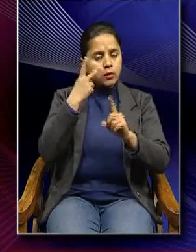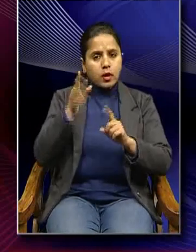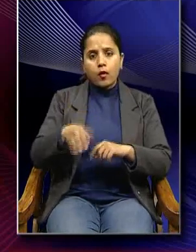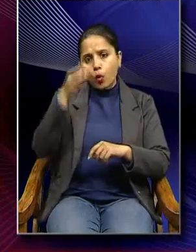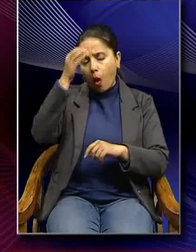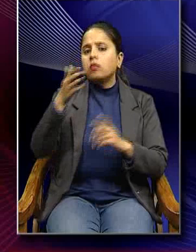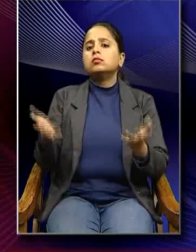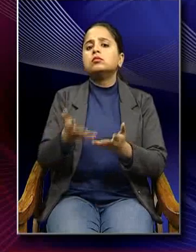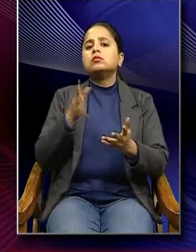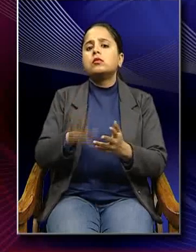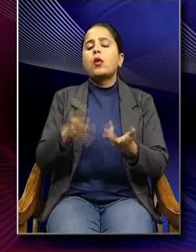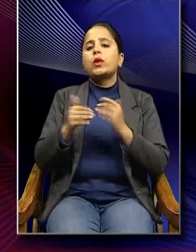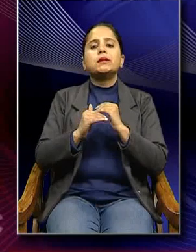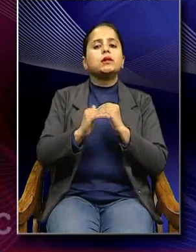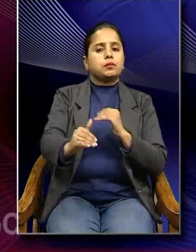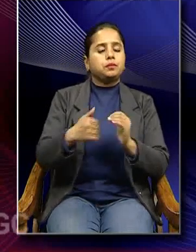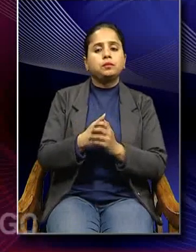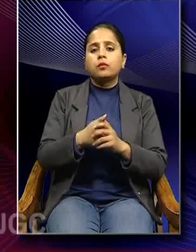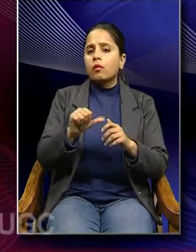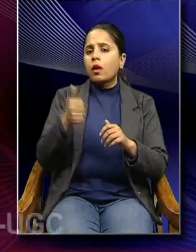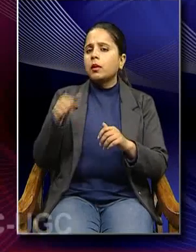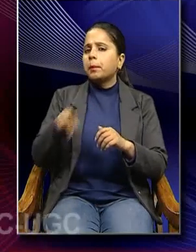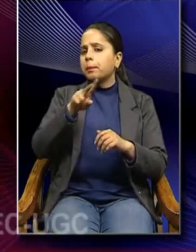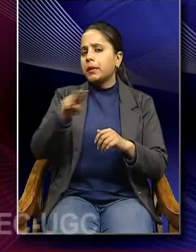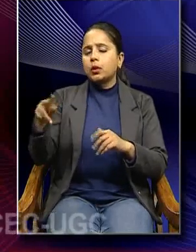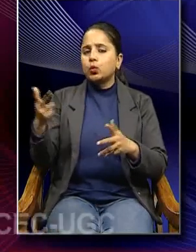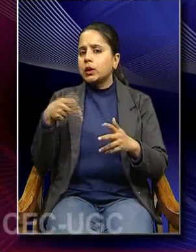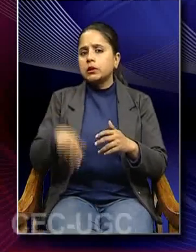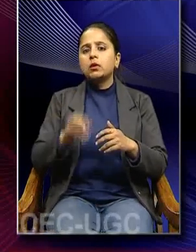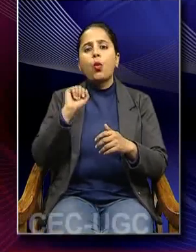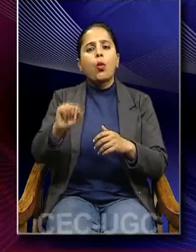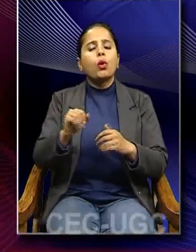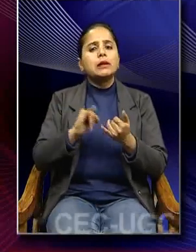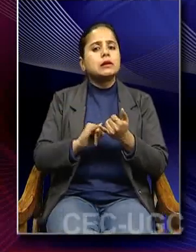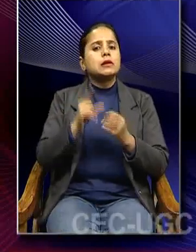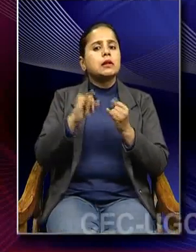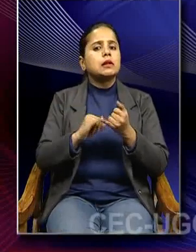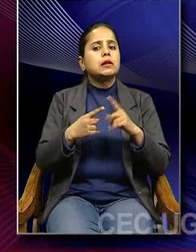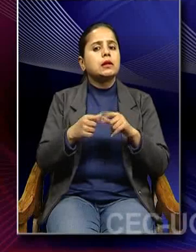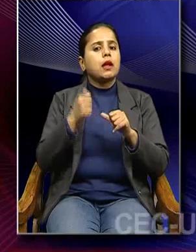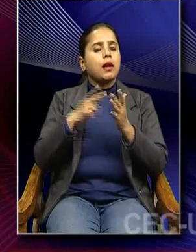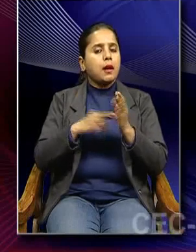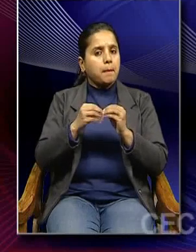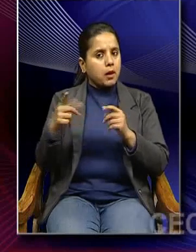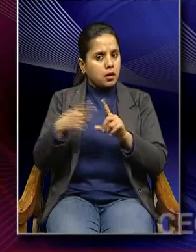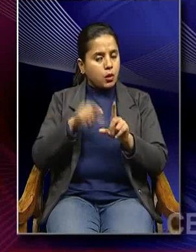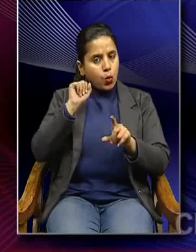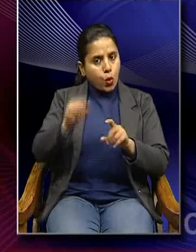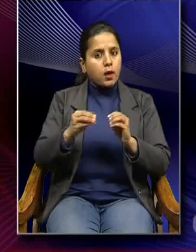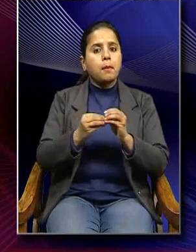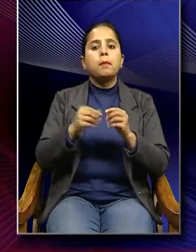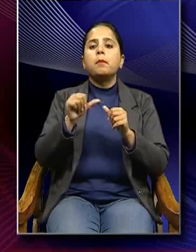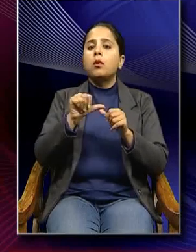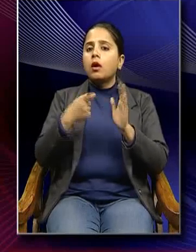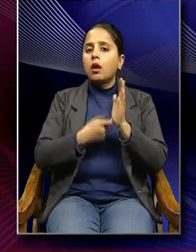of sustainability. Another definition of sustainability was generated by Berlin Commission, the